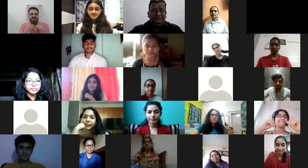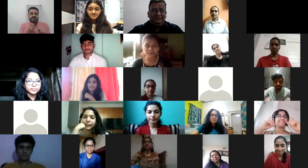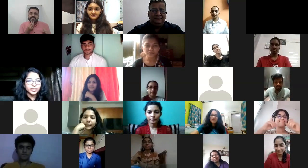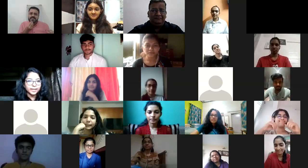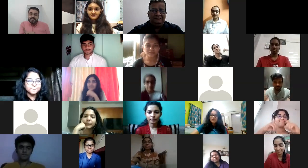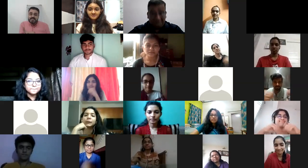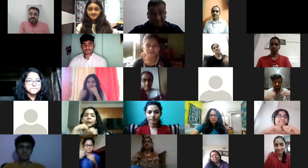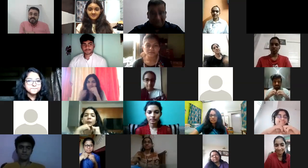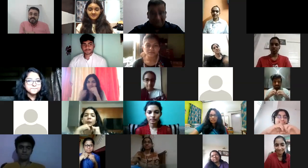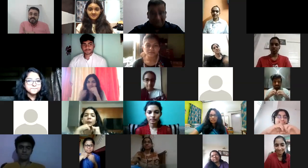Easy,